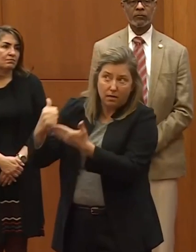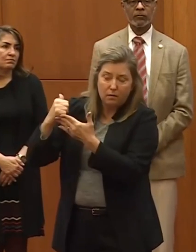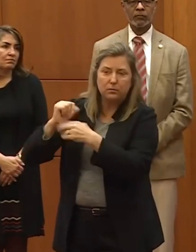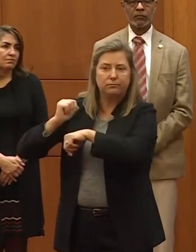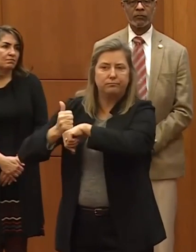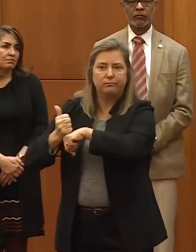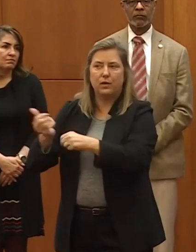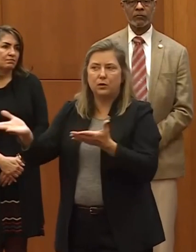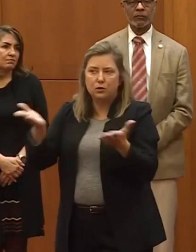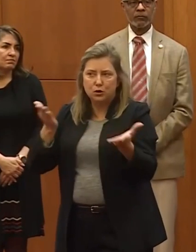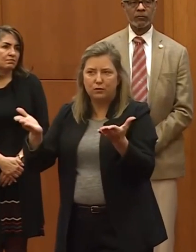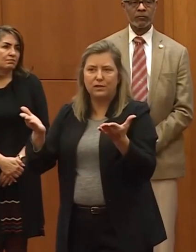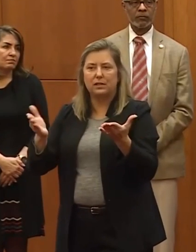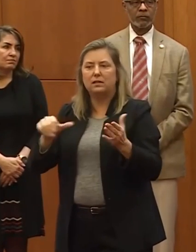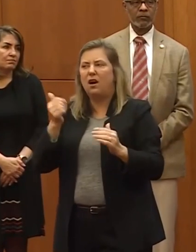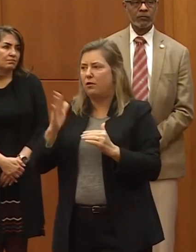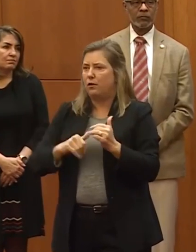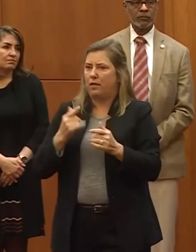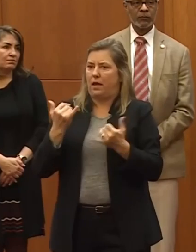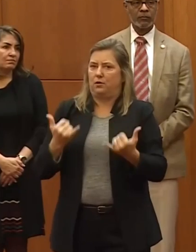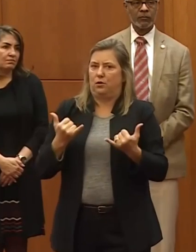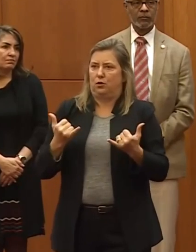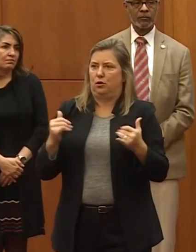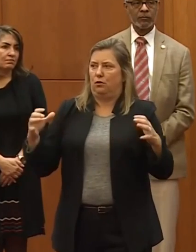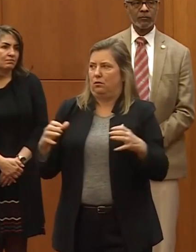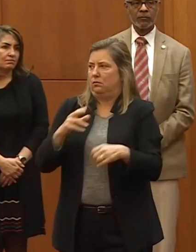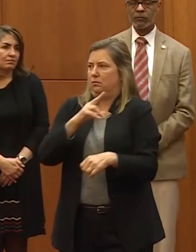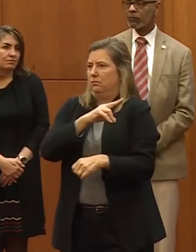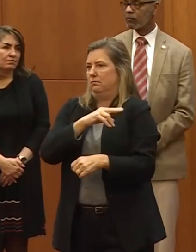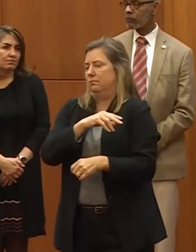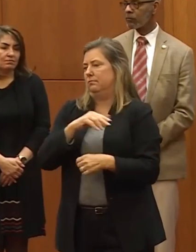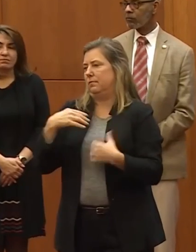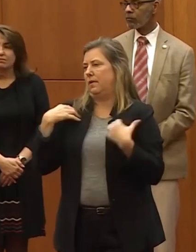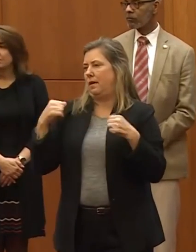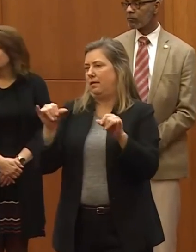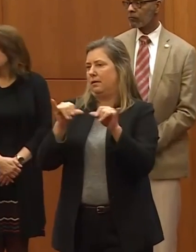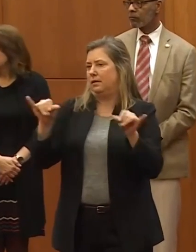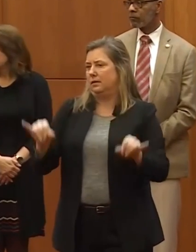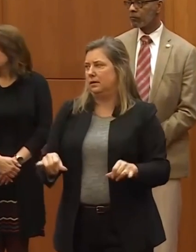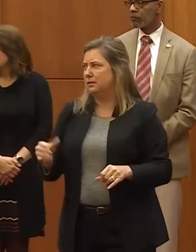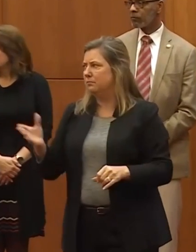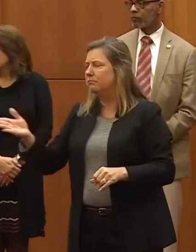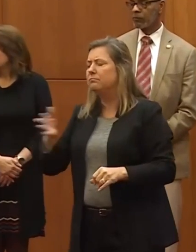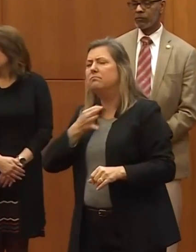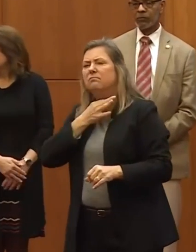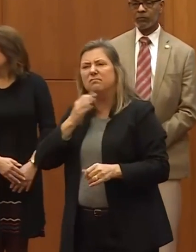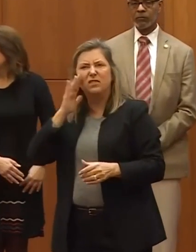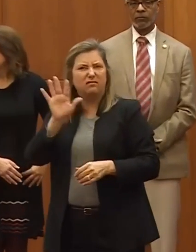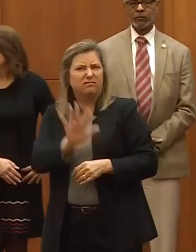services in place outside of the current footprint of our health system.